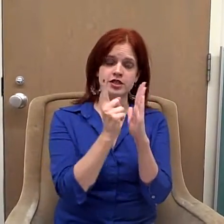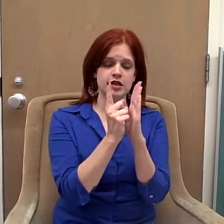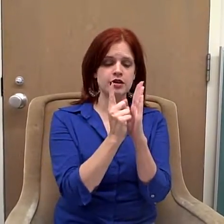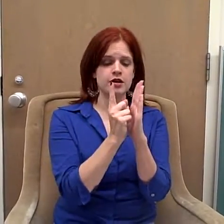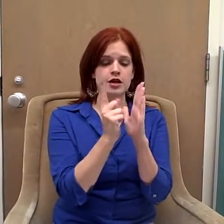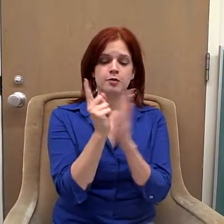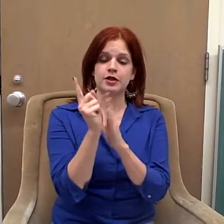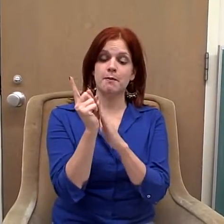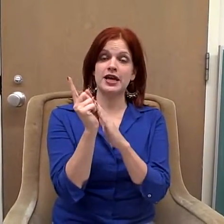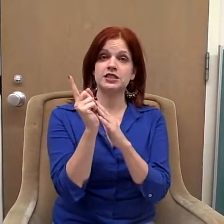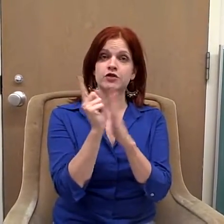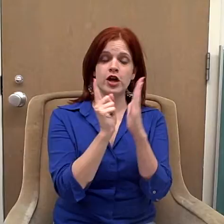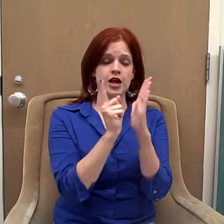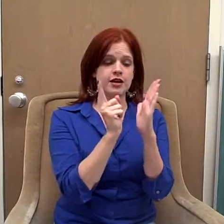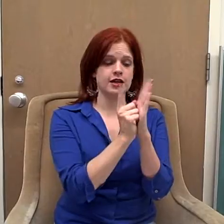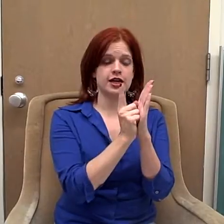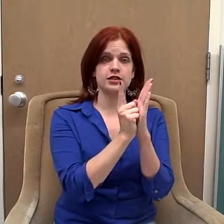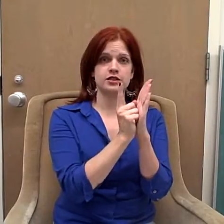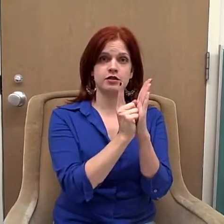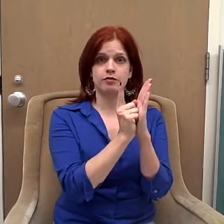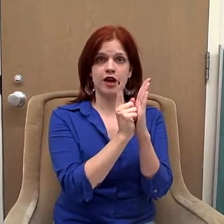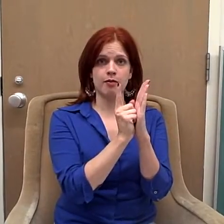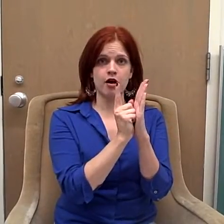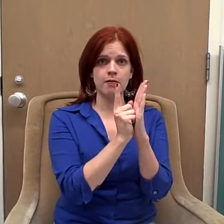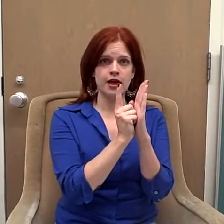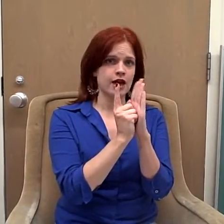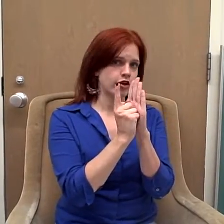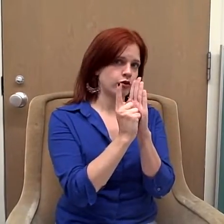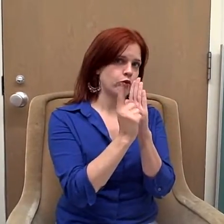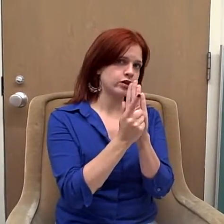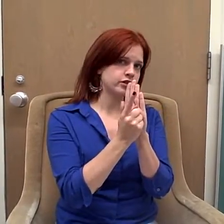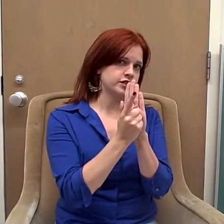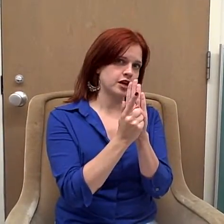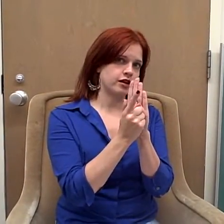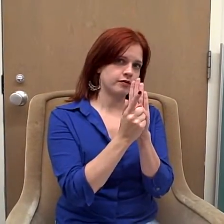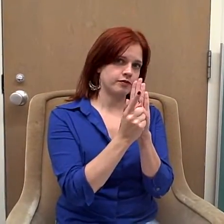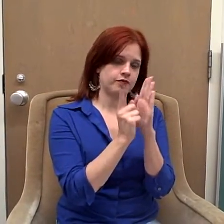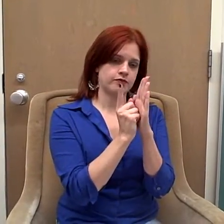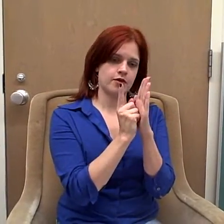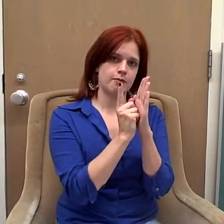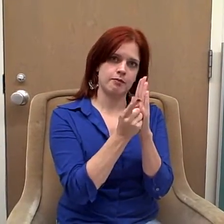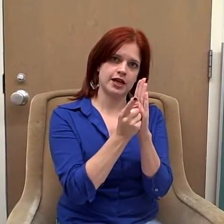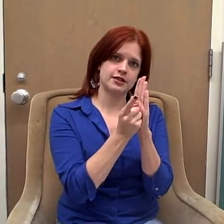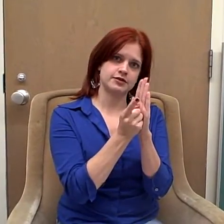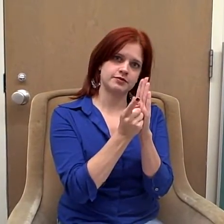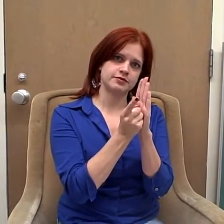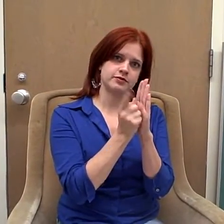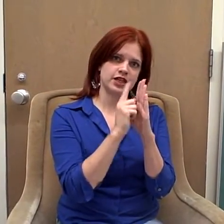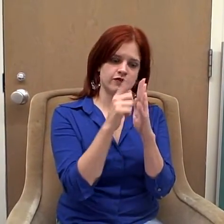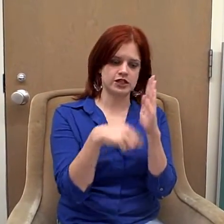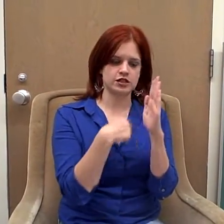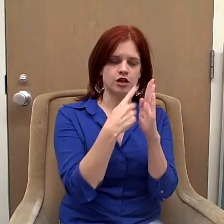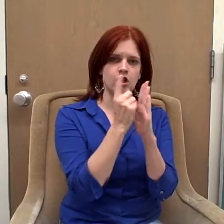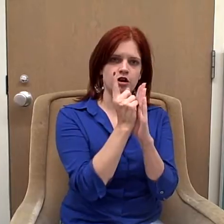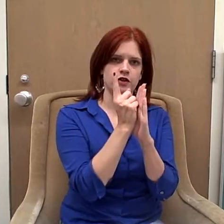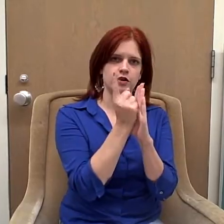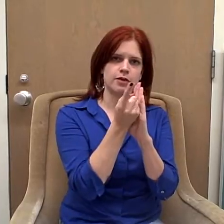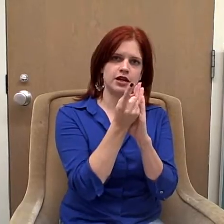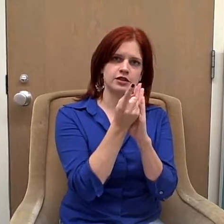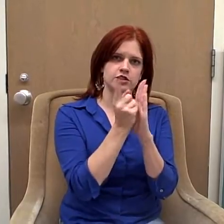D. Put the base of your hand against the flat palm and do one little tick. Minute. Like if this is a clock, then your minute is just going